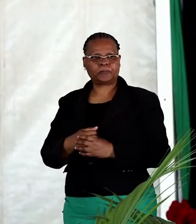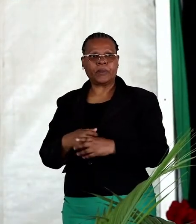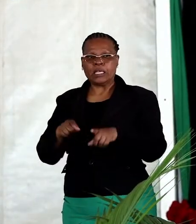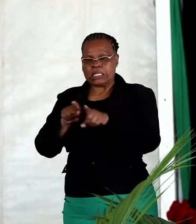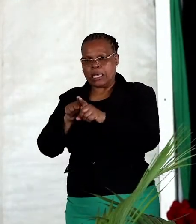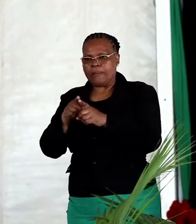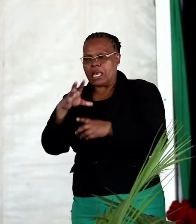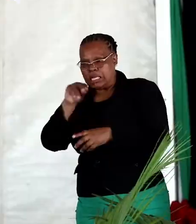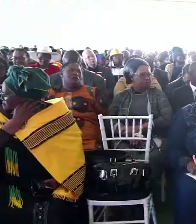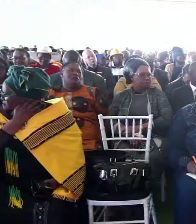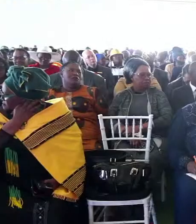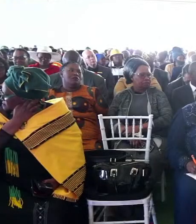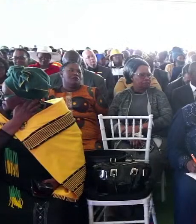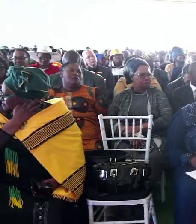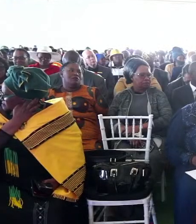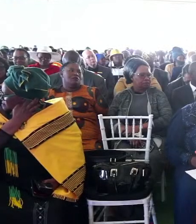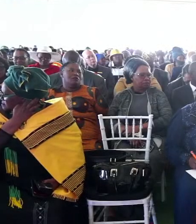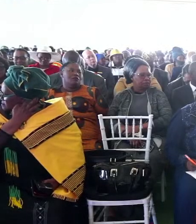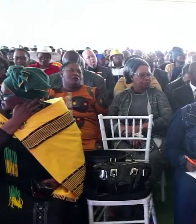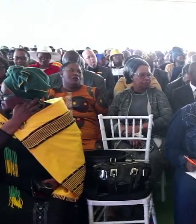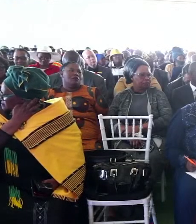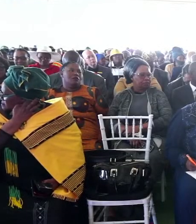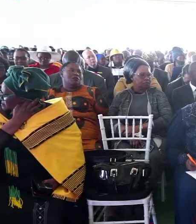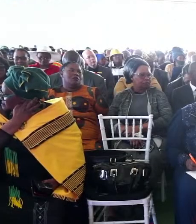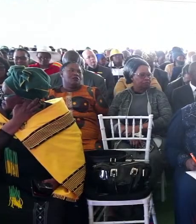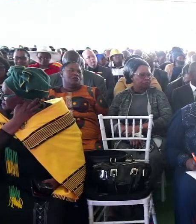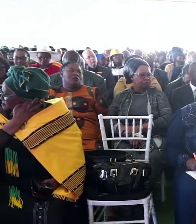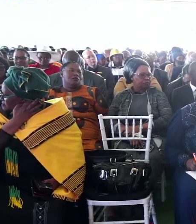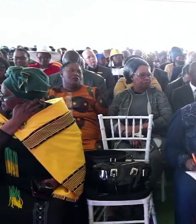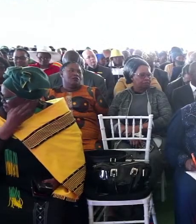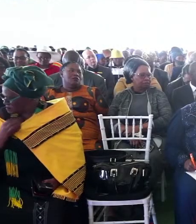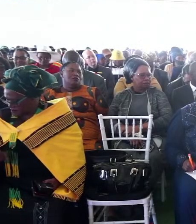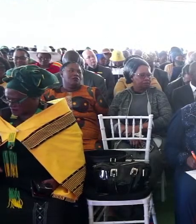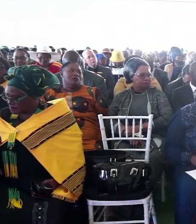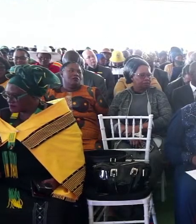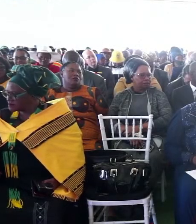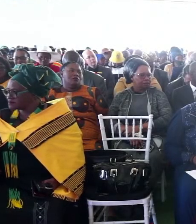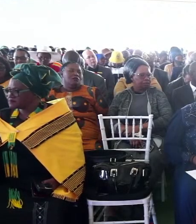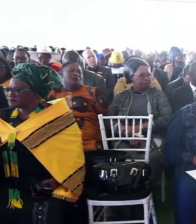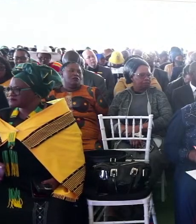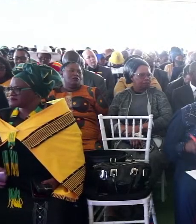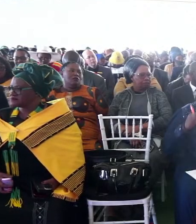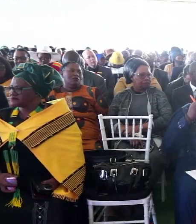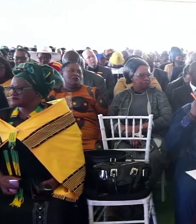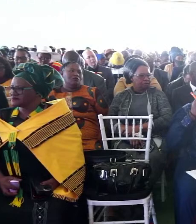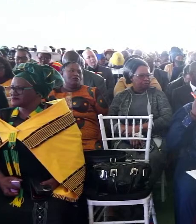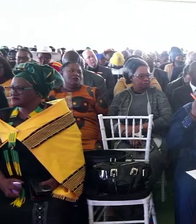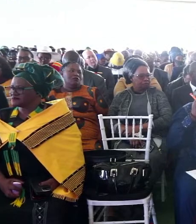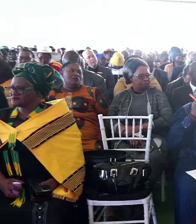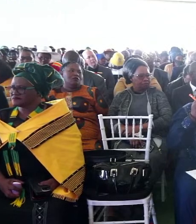Usihlalo weBhisho Massacre Foundation nguMr. Mangona.